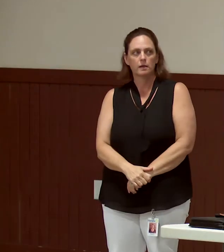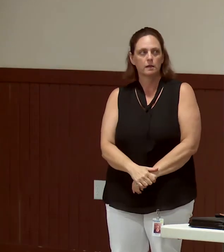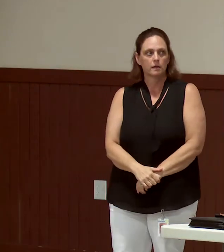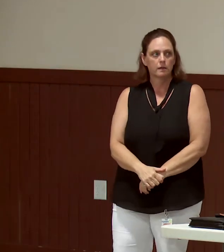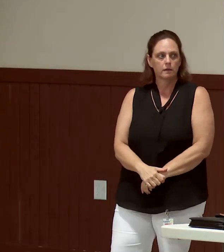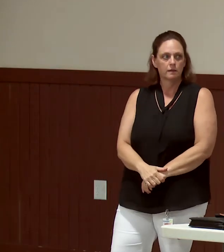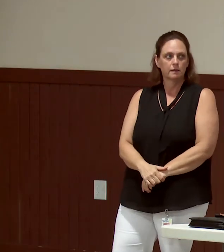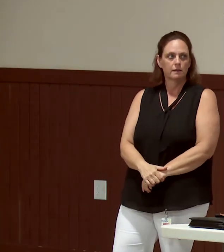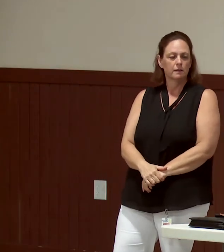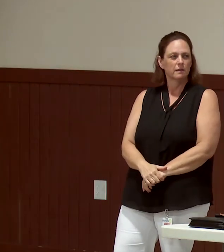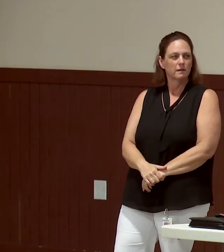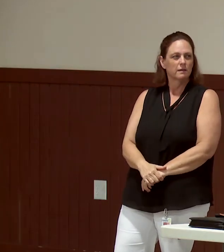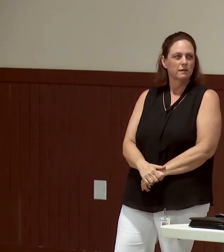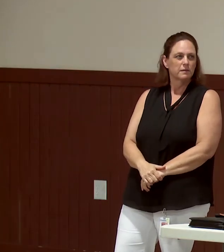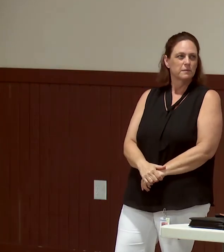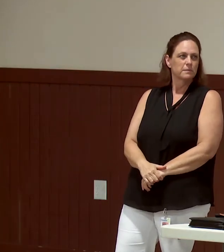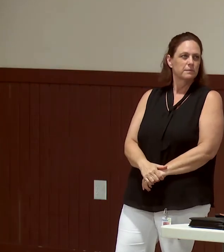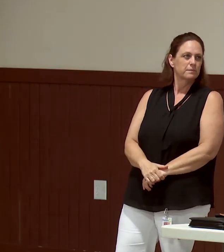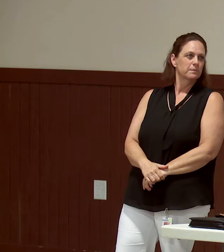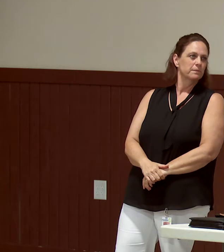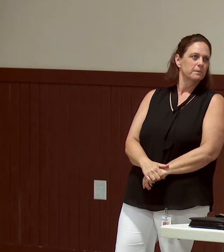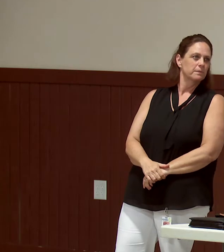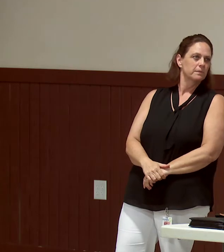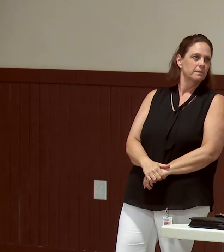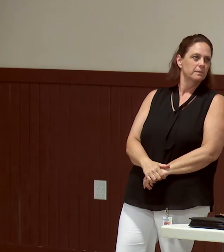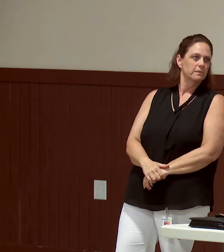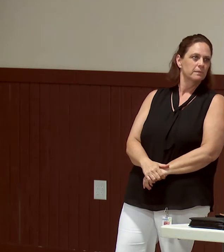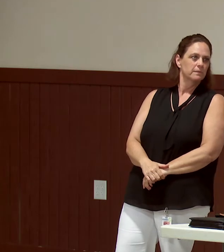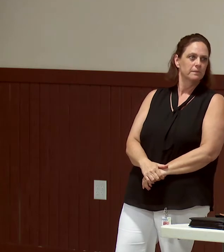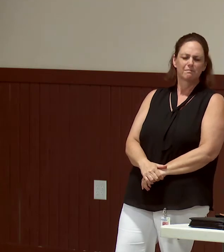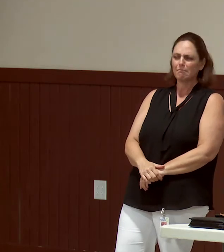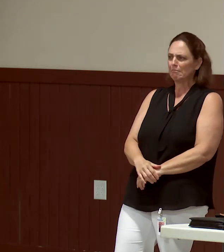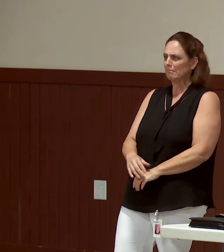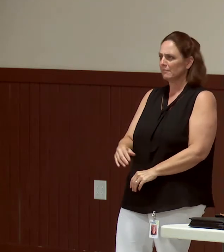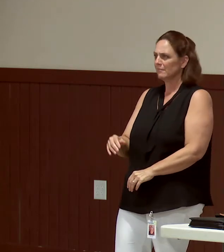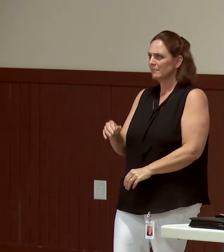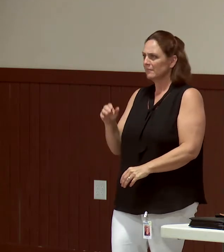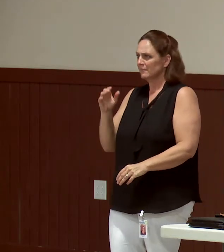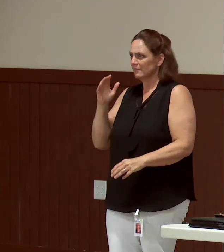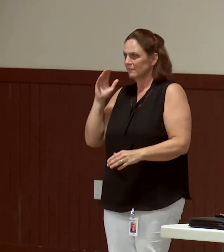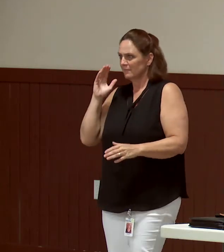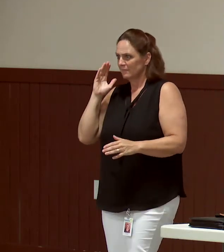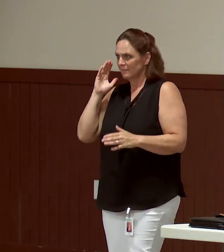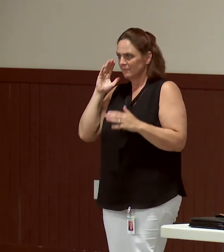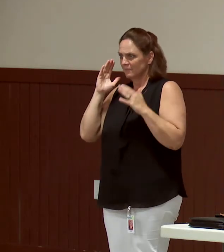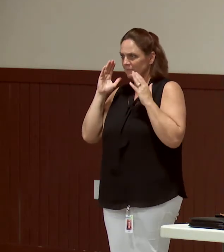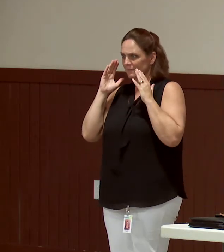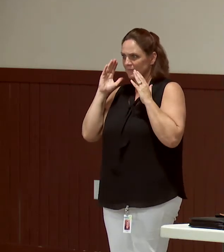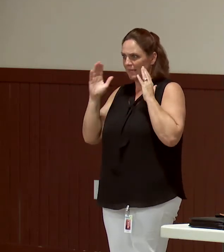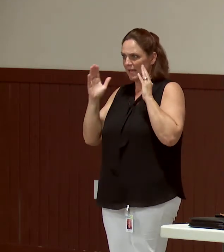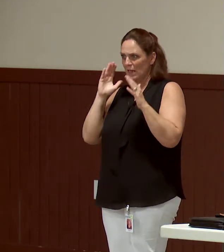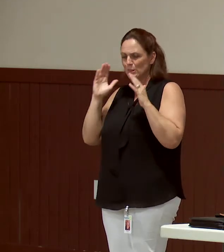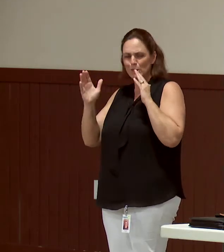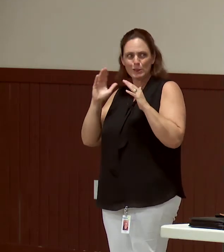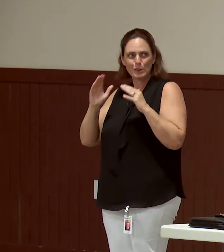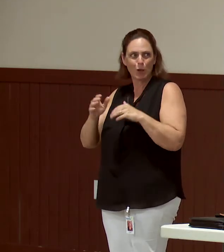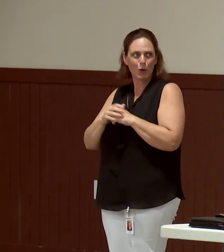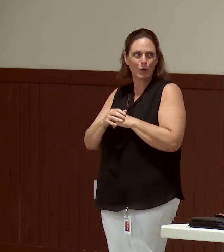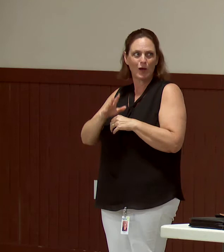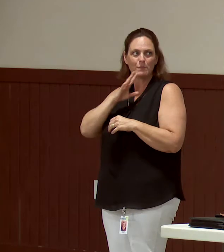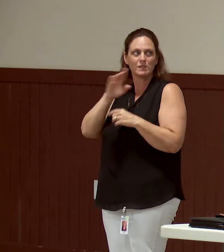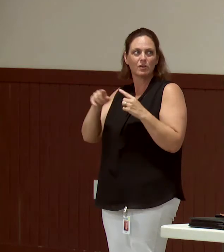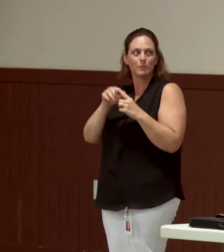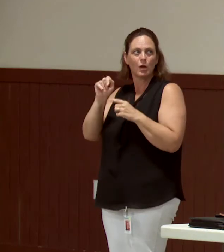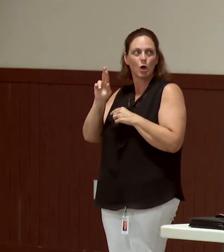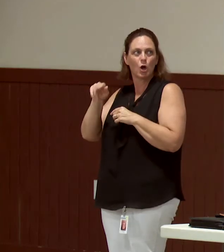Hi everyone, I'm Tamara Marcus, the Linn County Sustainability Manager, and I'm going to speak a bit about the emphasis on equity throughout the American